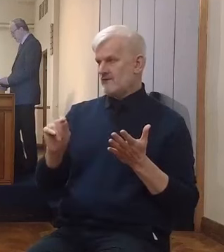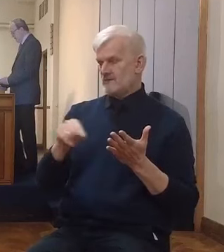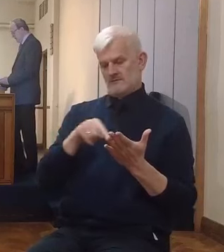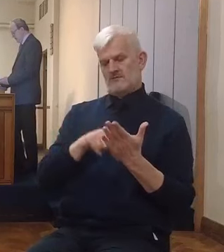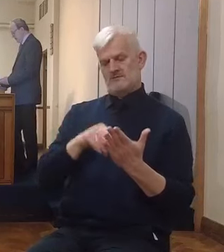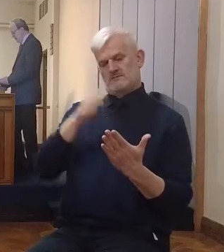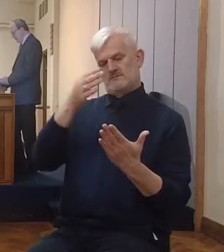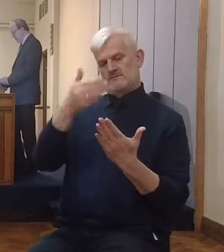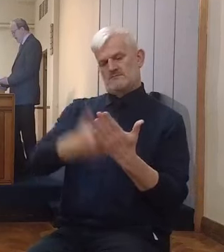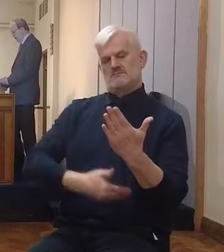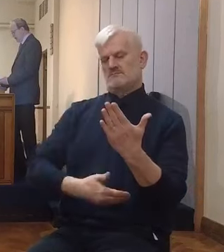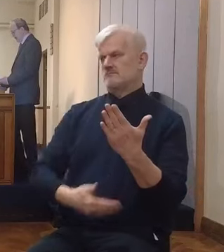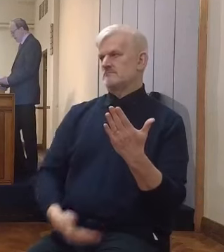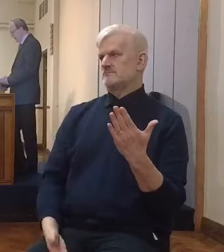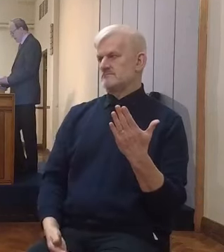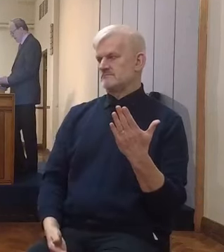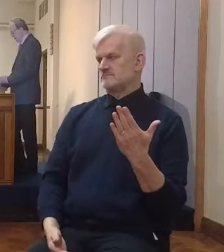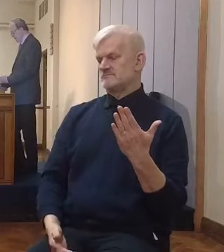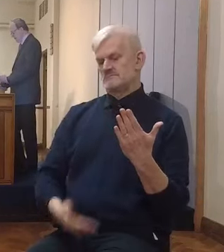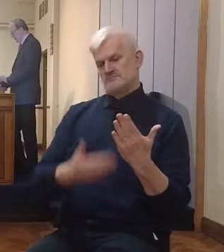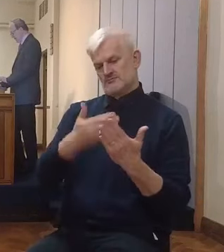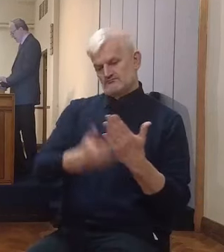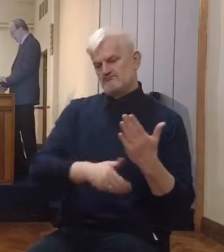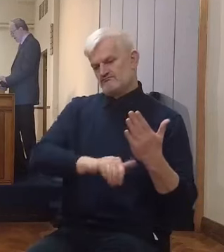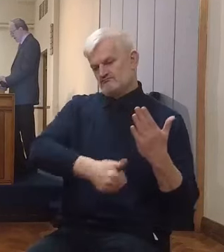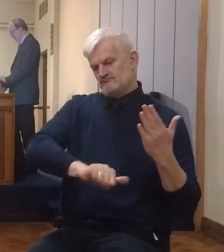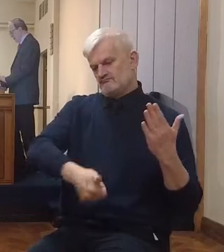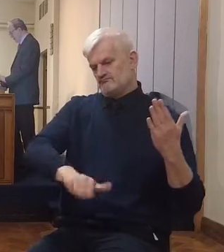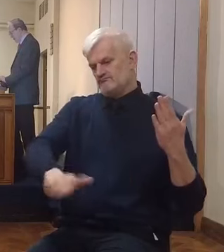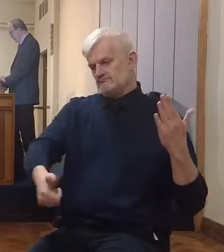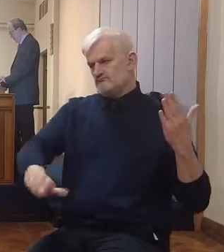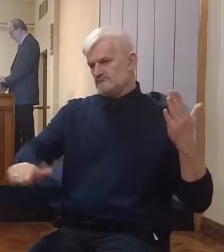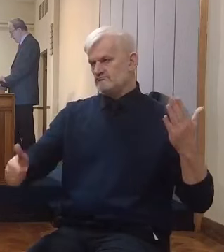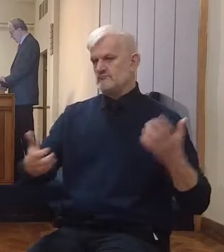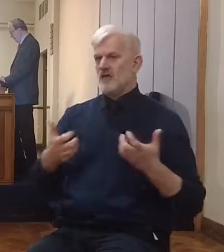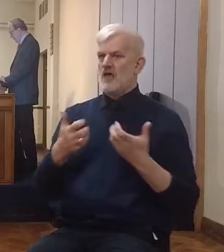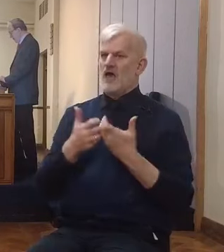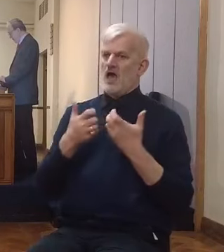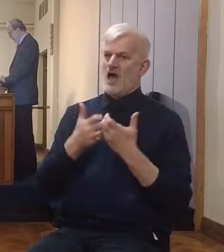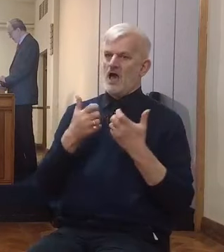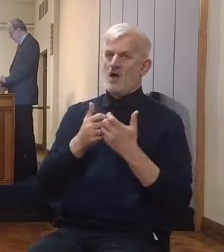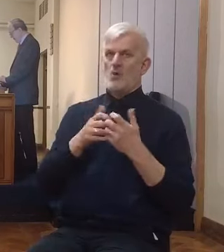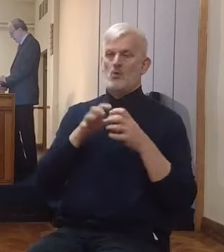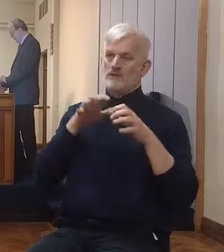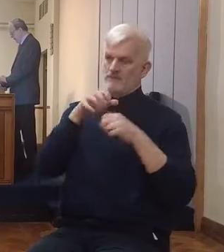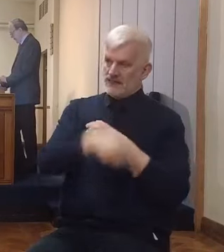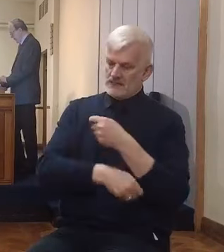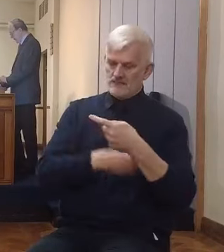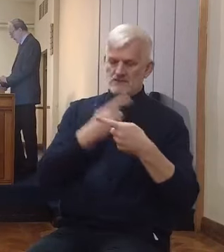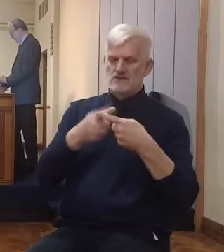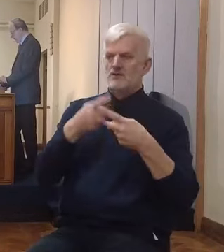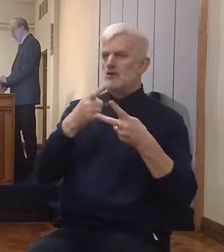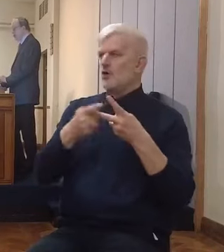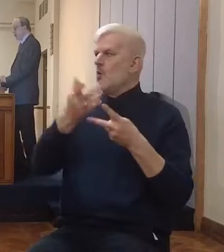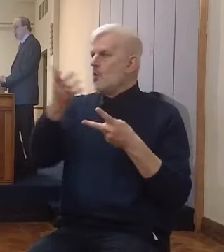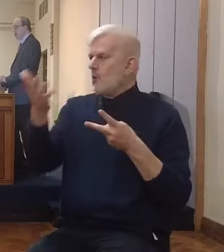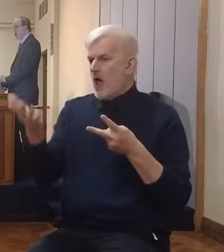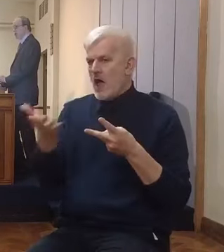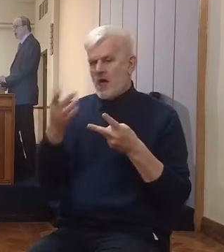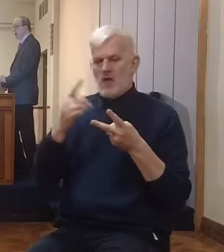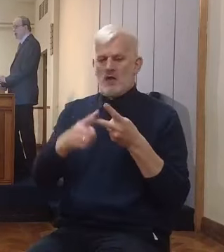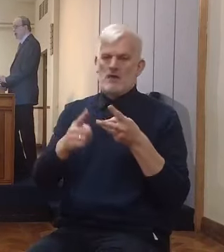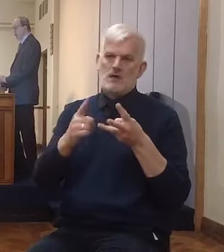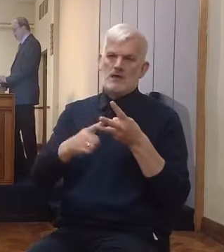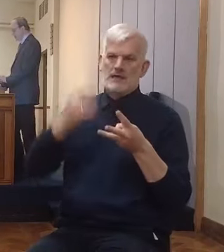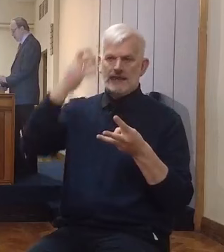out in the following chapters: the victories, the places, the kings, and the